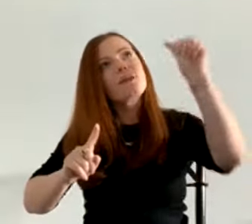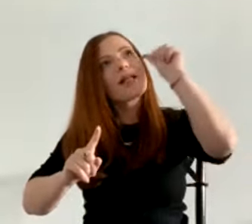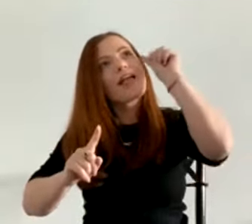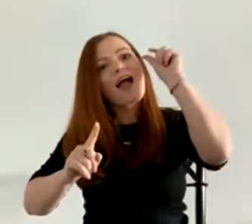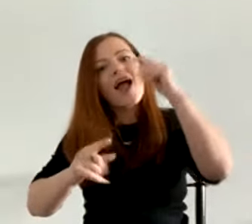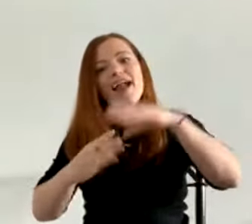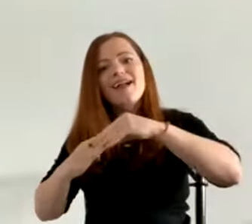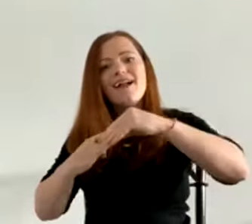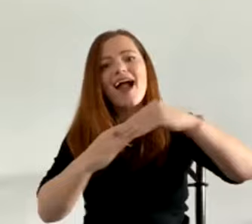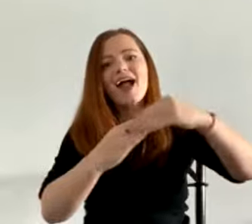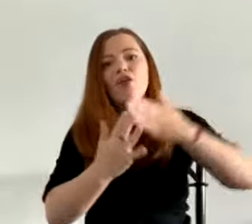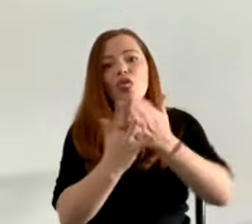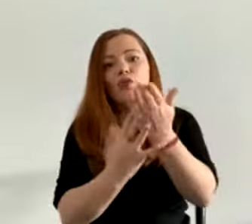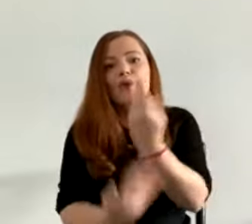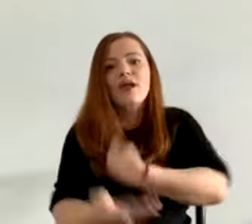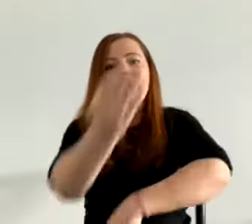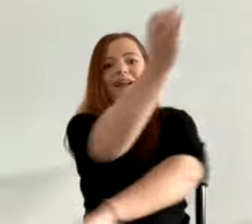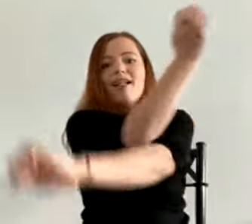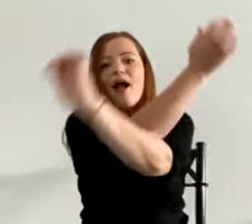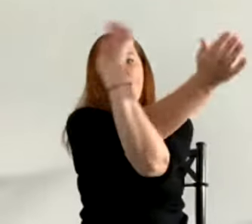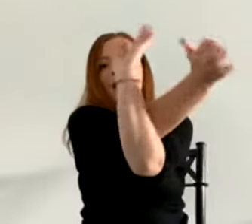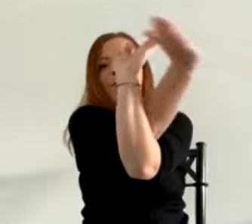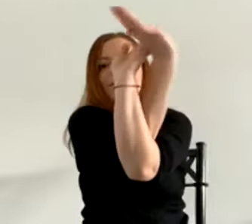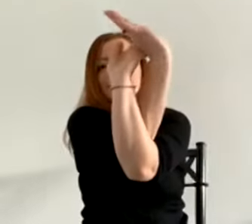eagle arms.